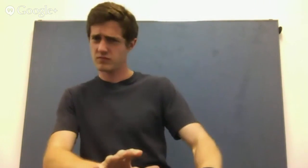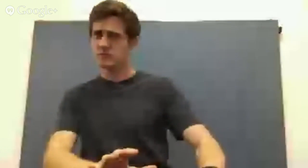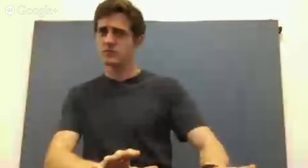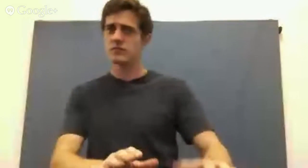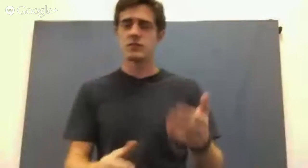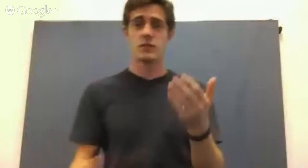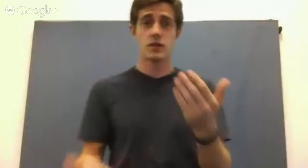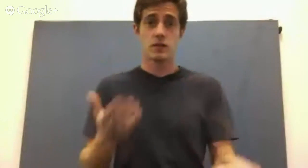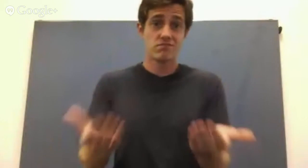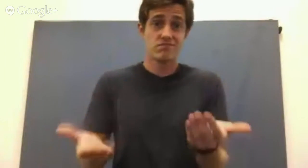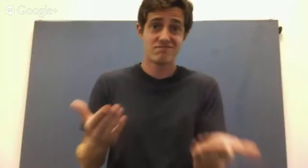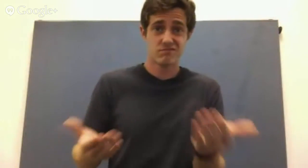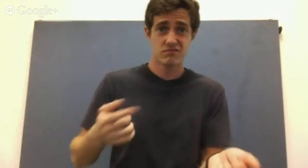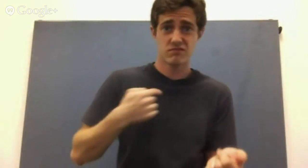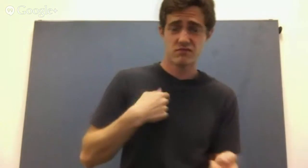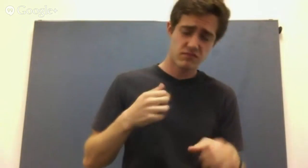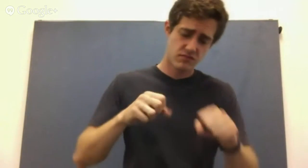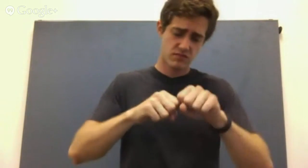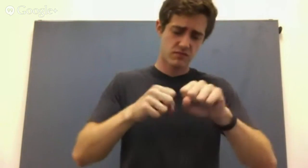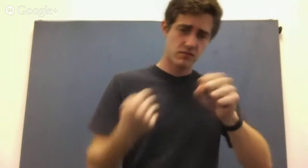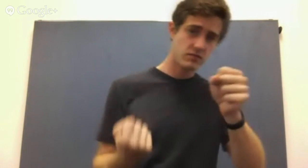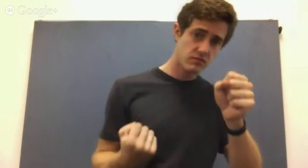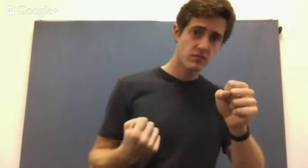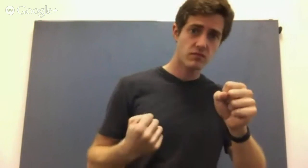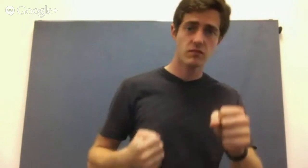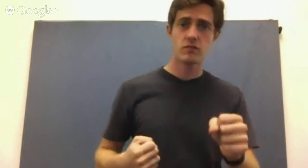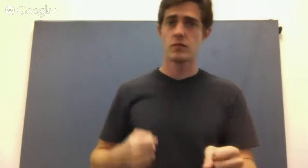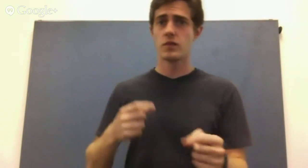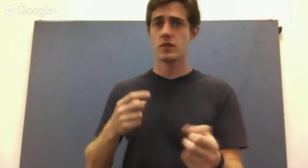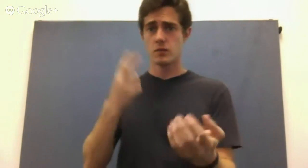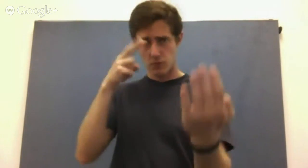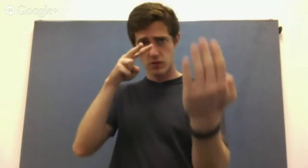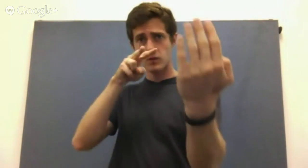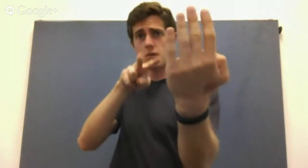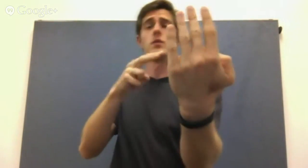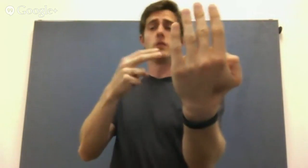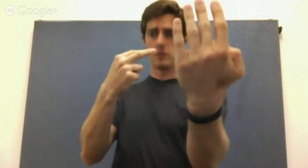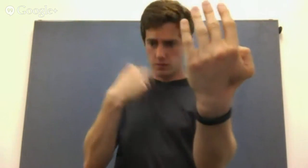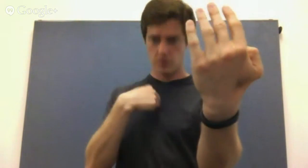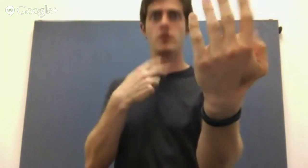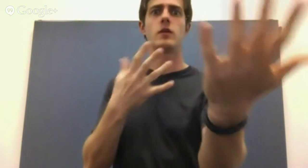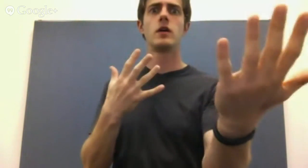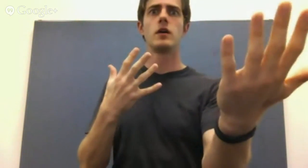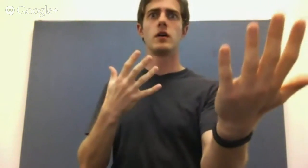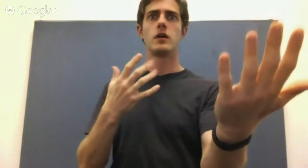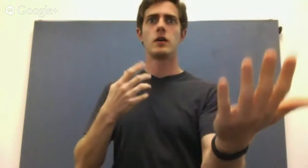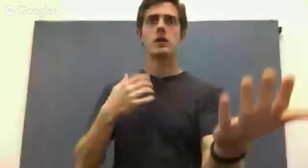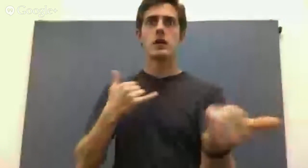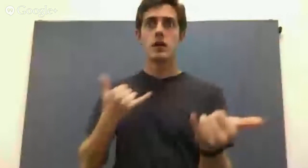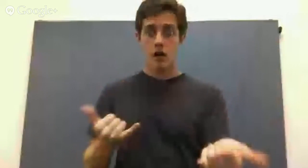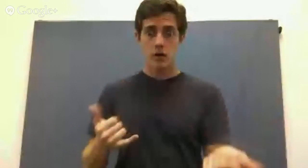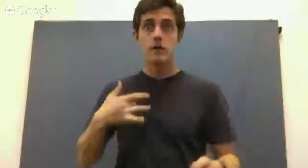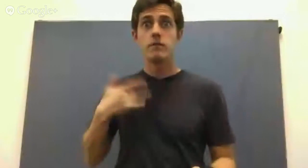Oh, and people say I'm error. I see my soul in the mirror. Now you feel